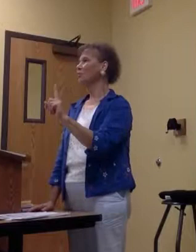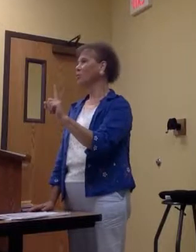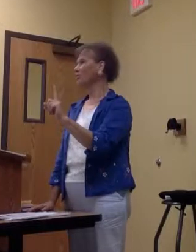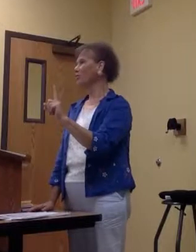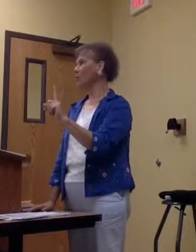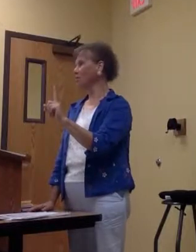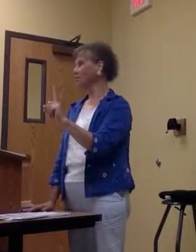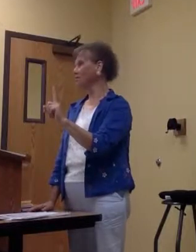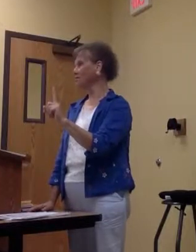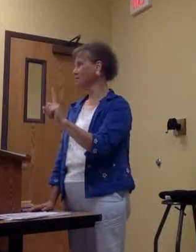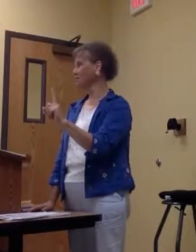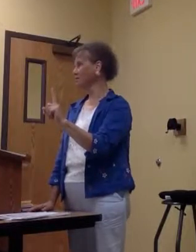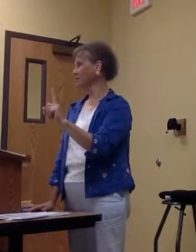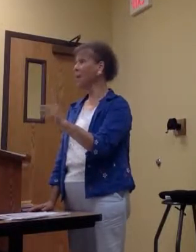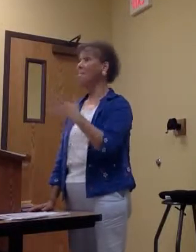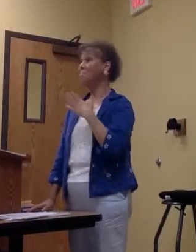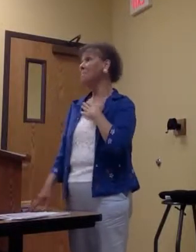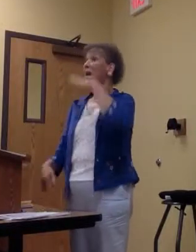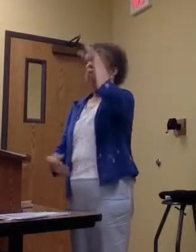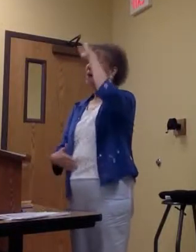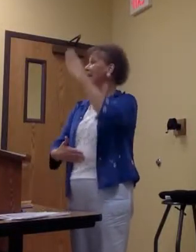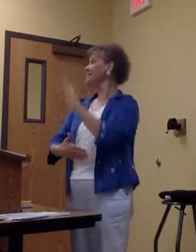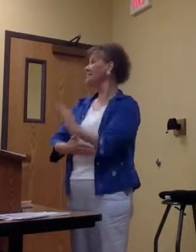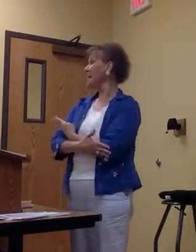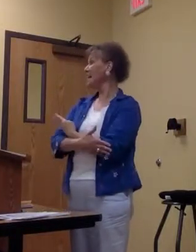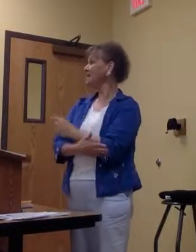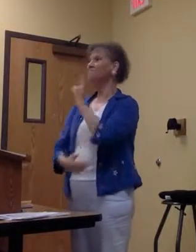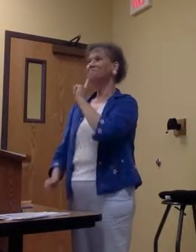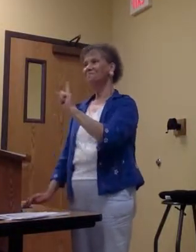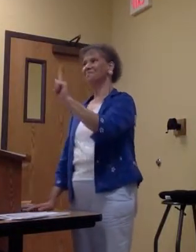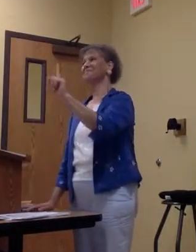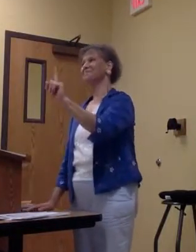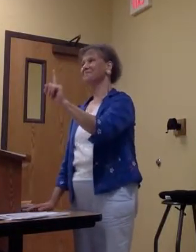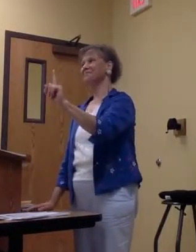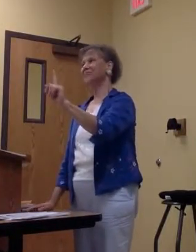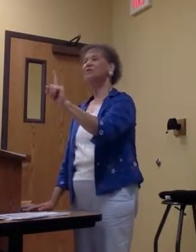Right? My son is 1 year old.